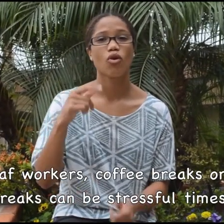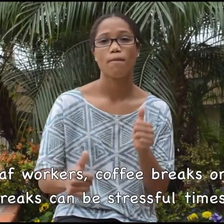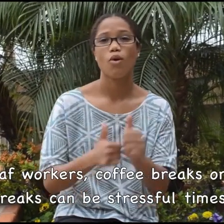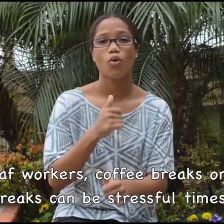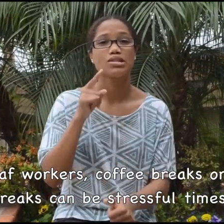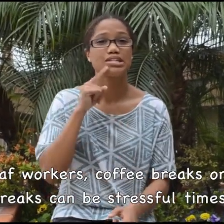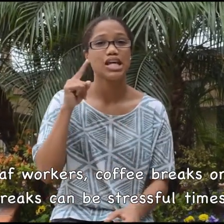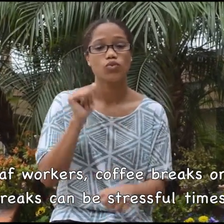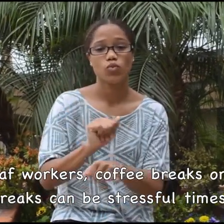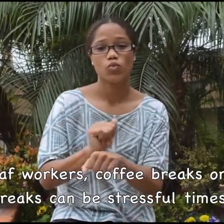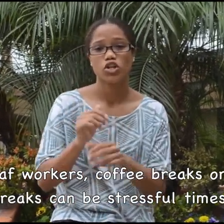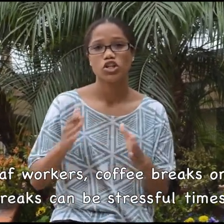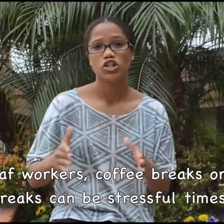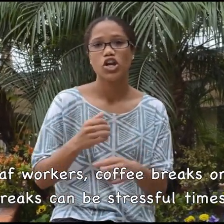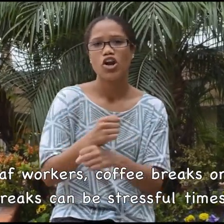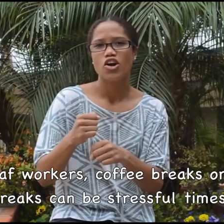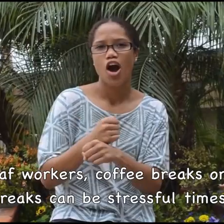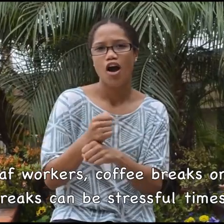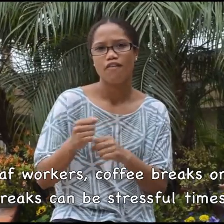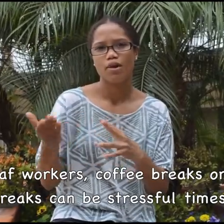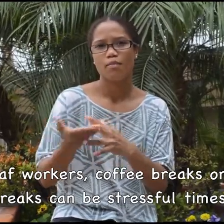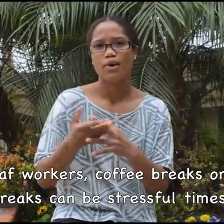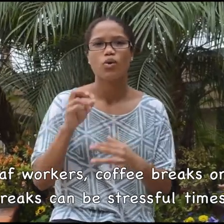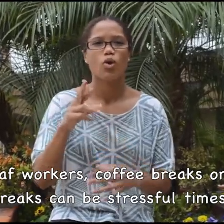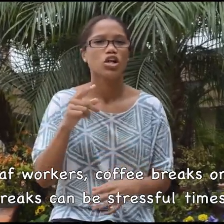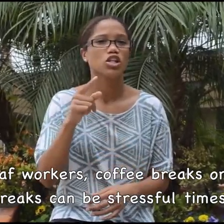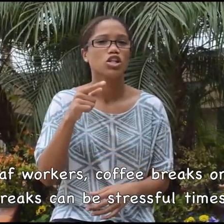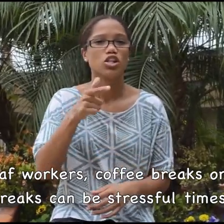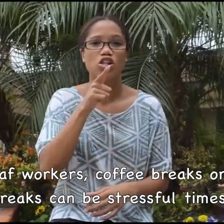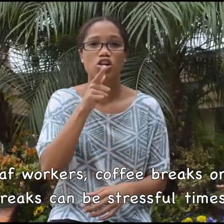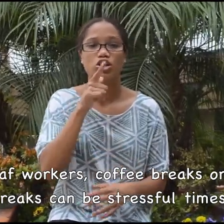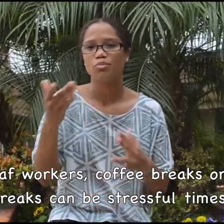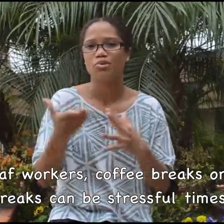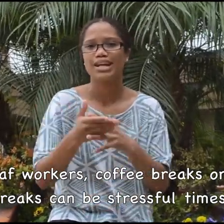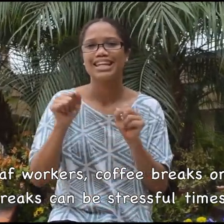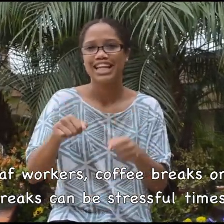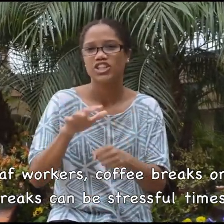For deaf workers, coffee breaks or lunch breaks can be stressful at times.